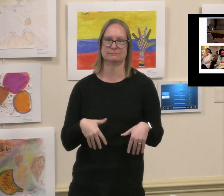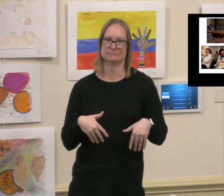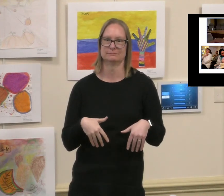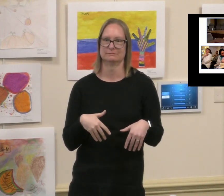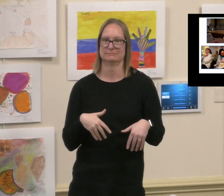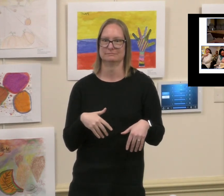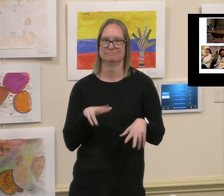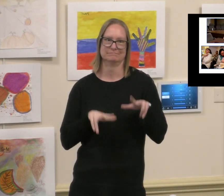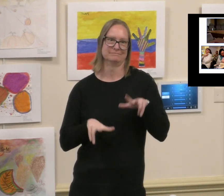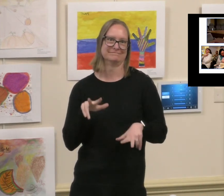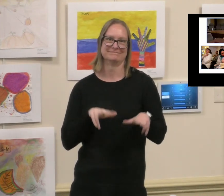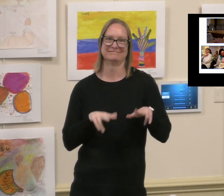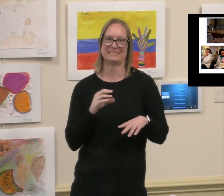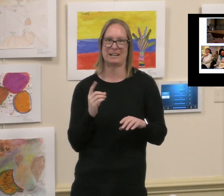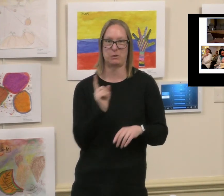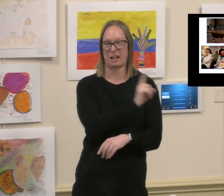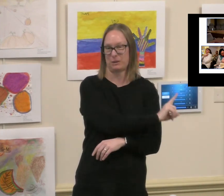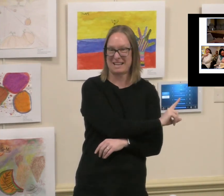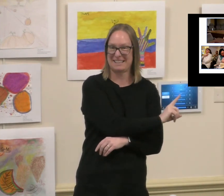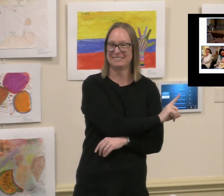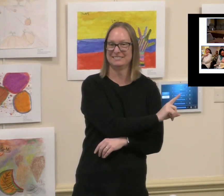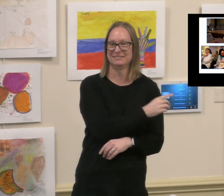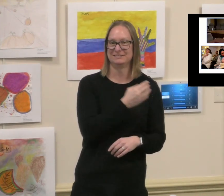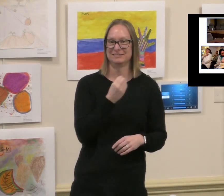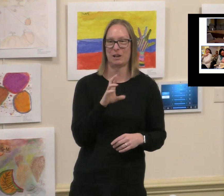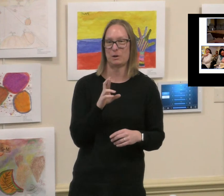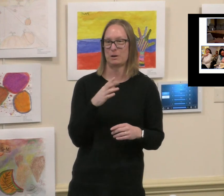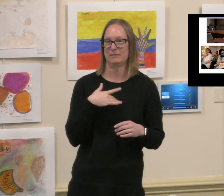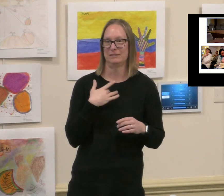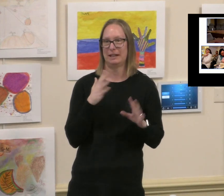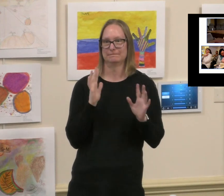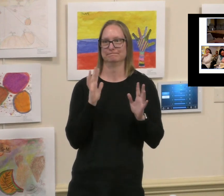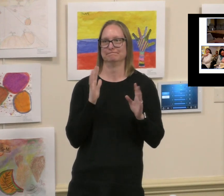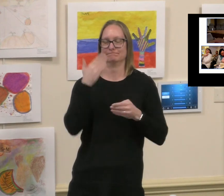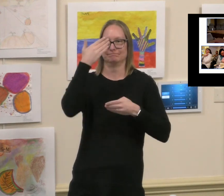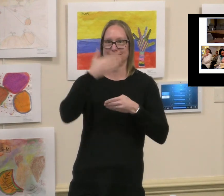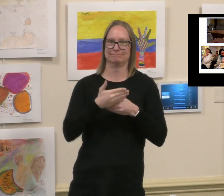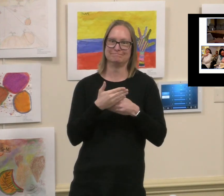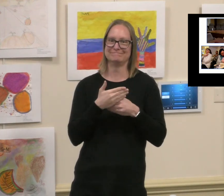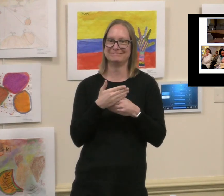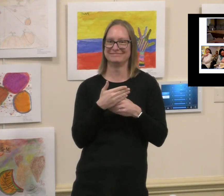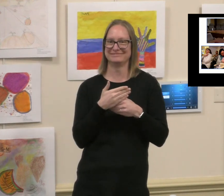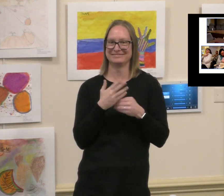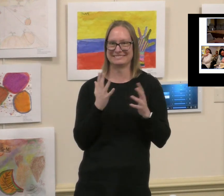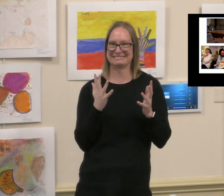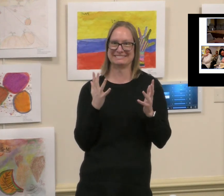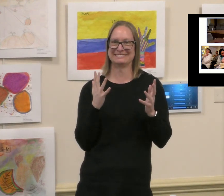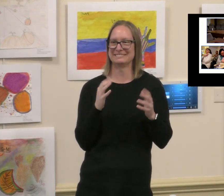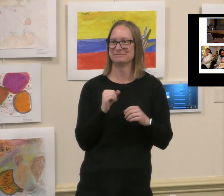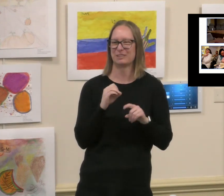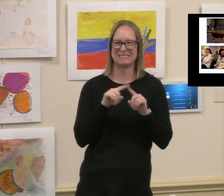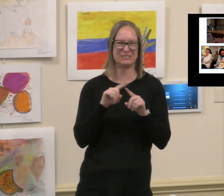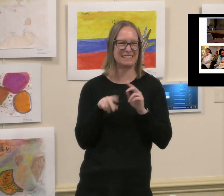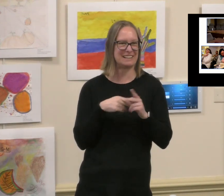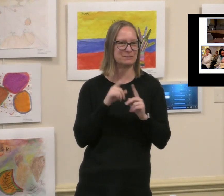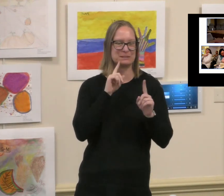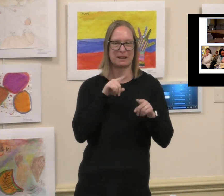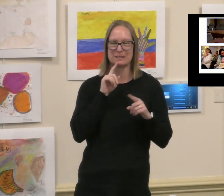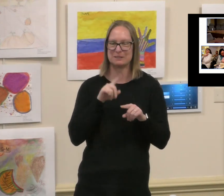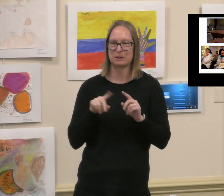forth. But other times people get completely frozen. They might just walk away, or they're like, I don't know what to do at all. So